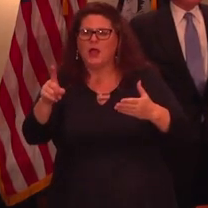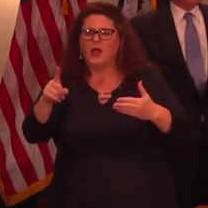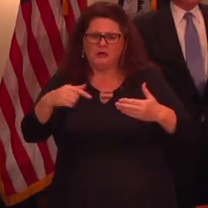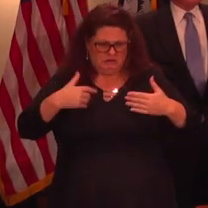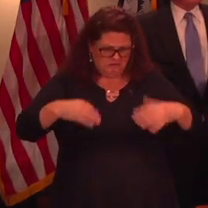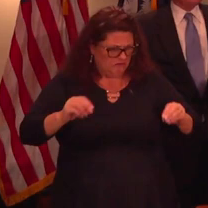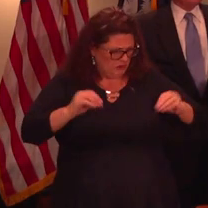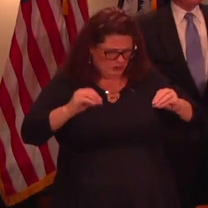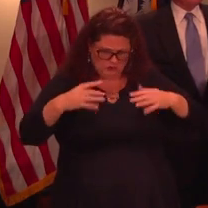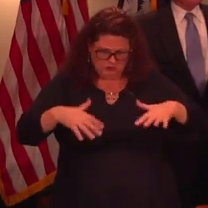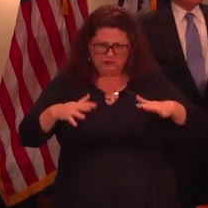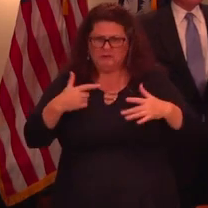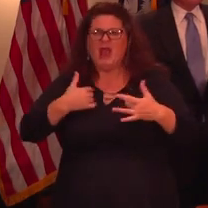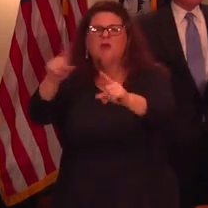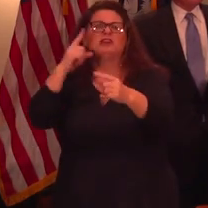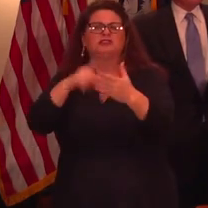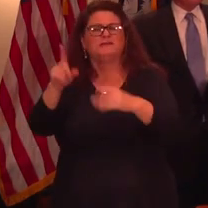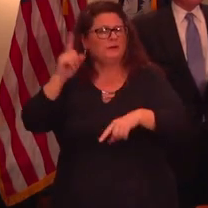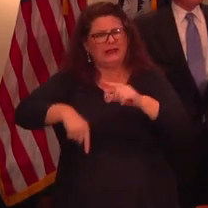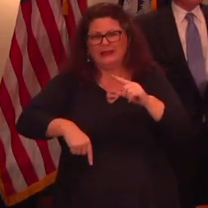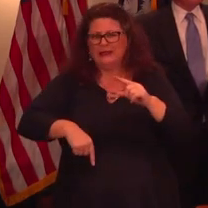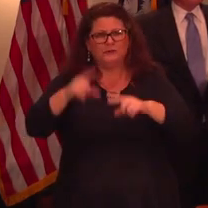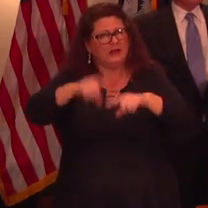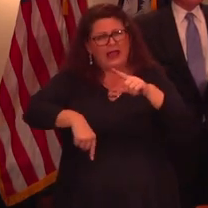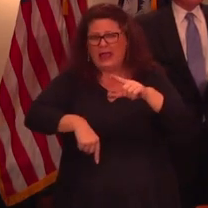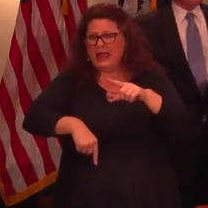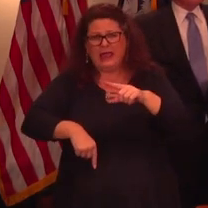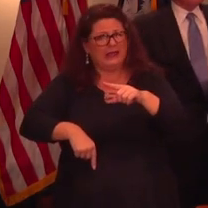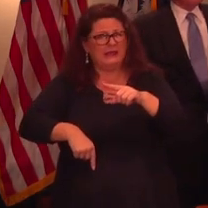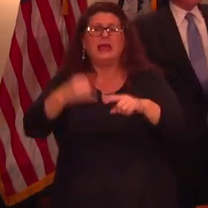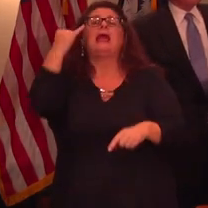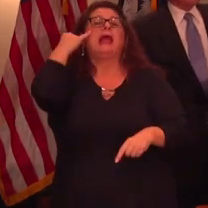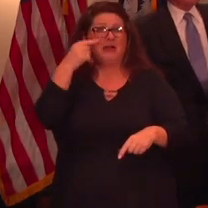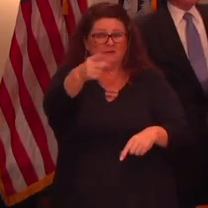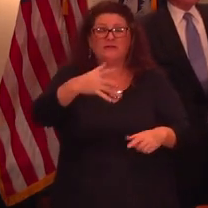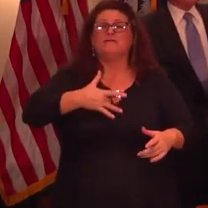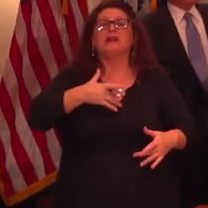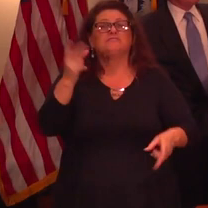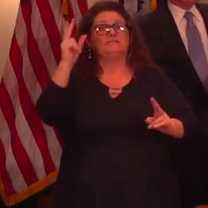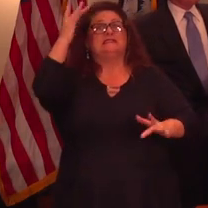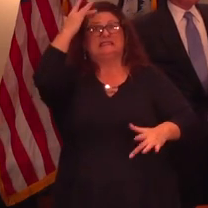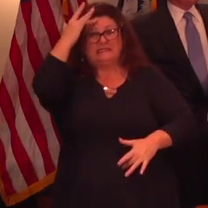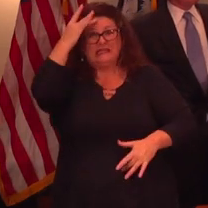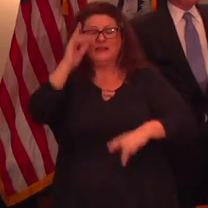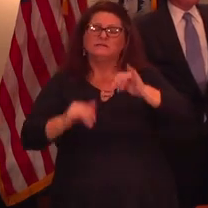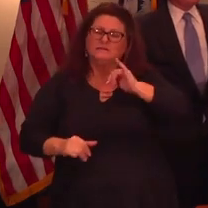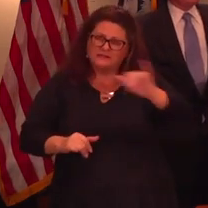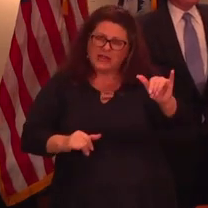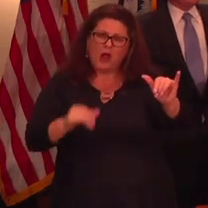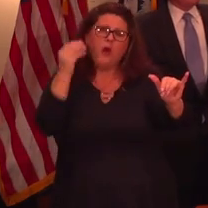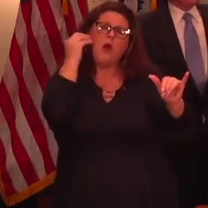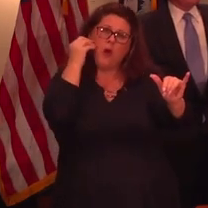activity increases significantly, we will advise people to stay home, get better, and seek medical care if